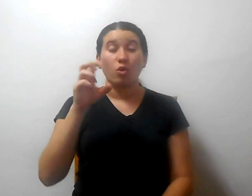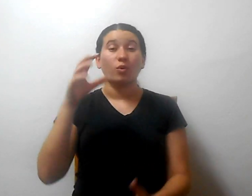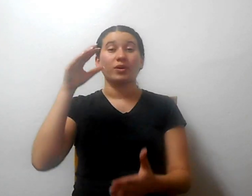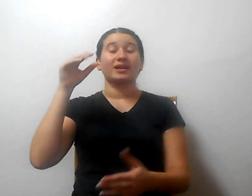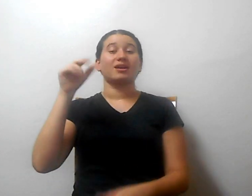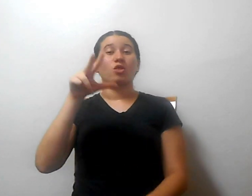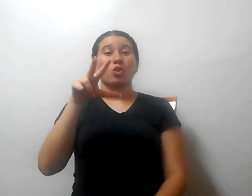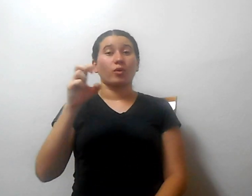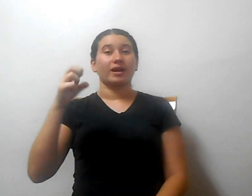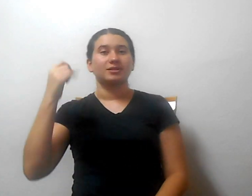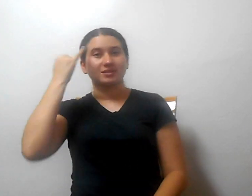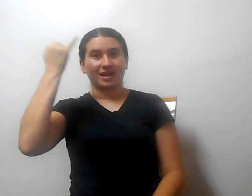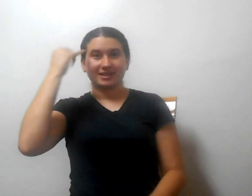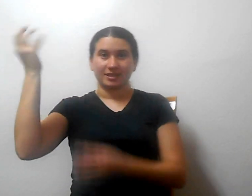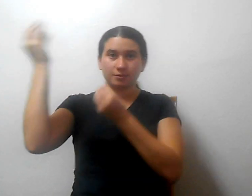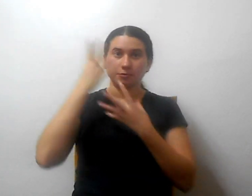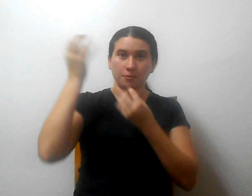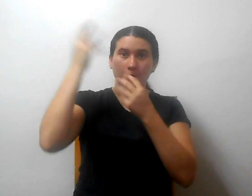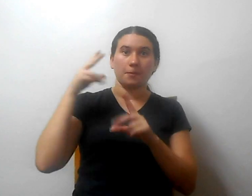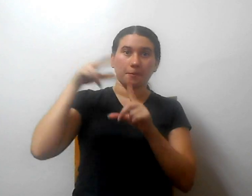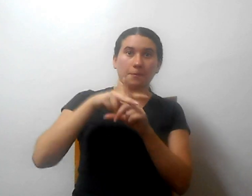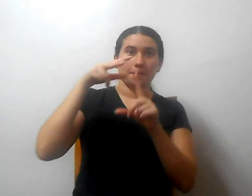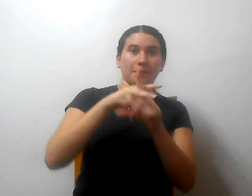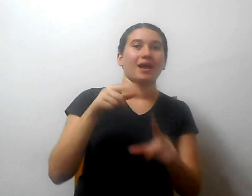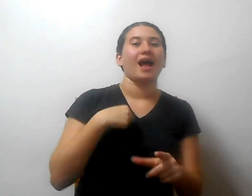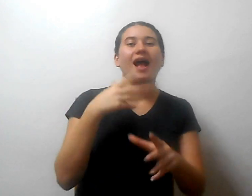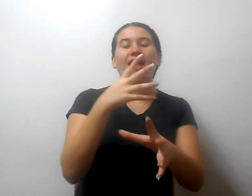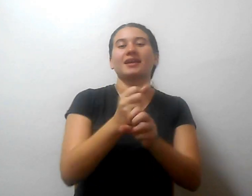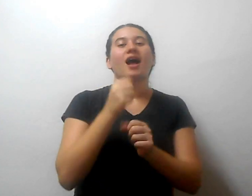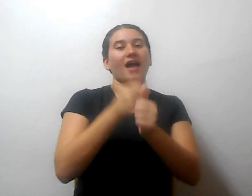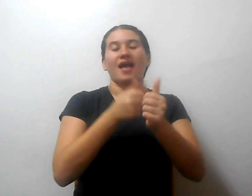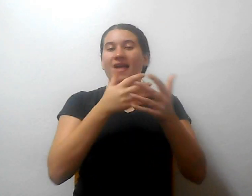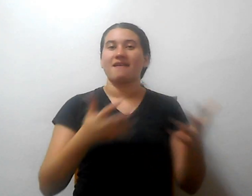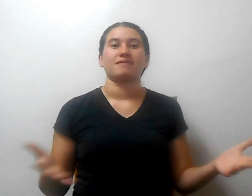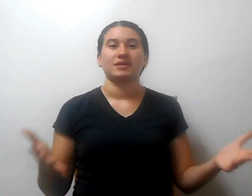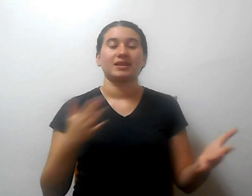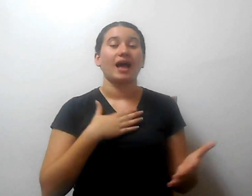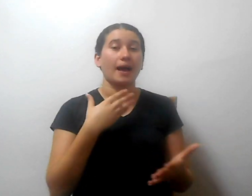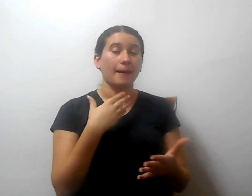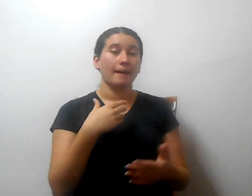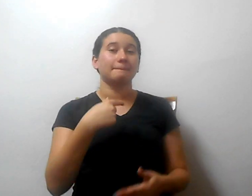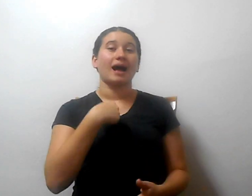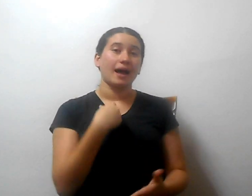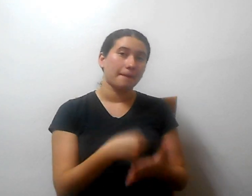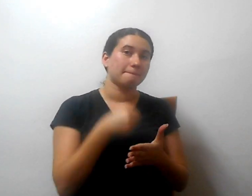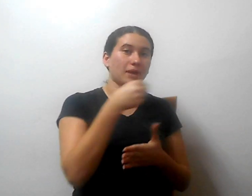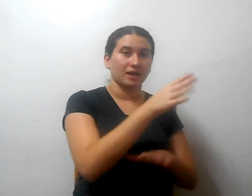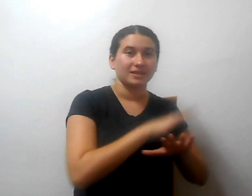got it, my own little jewel box. By buying a space that was 420 square feet instead of